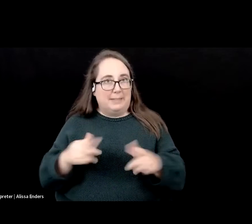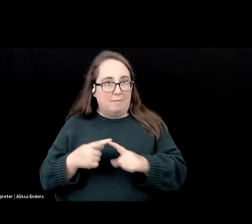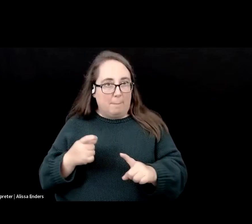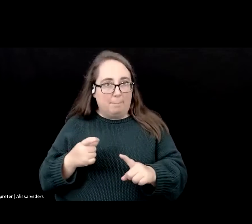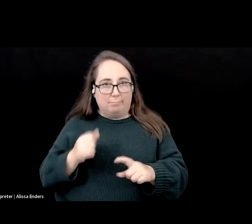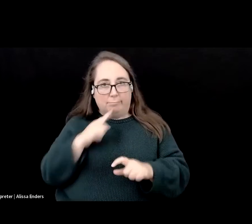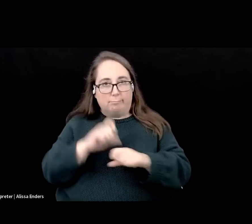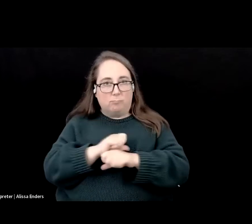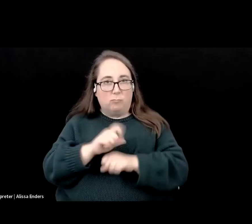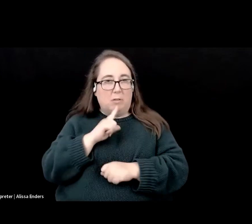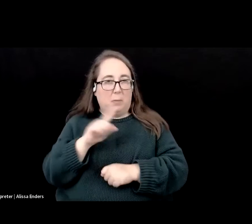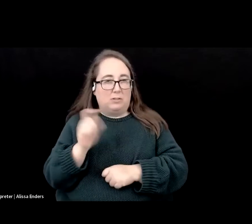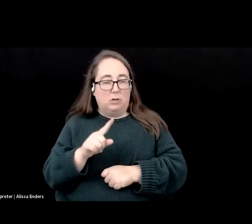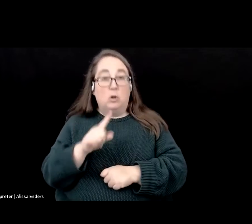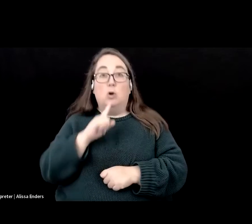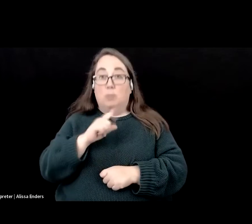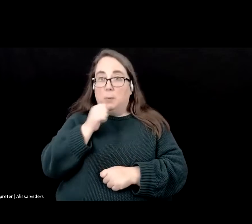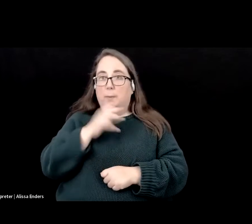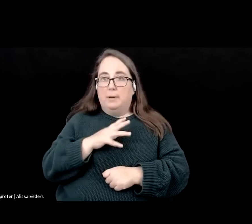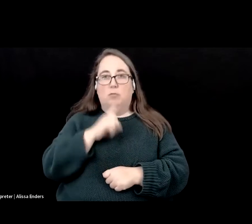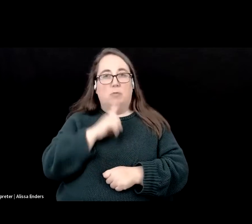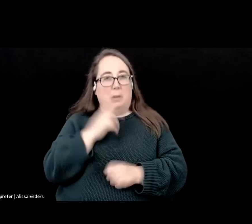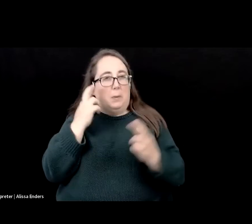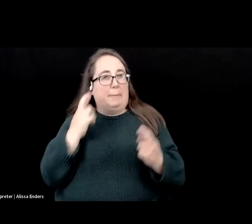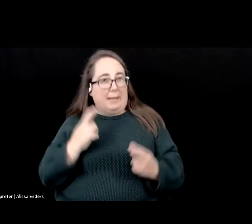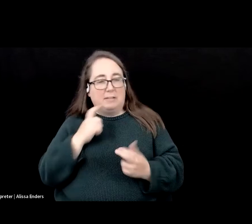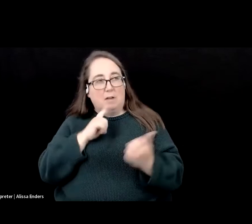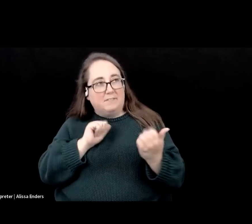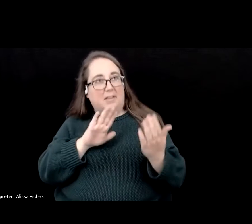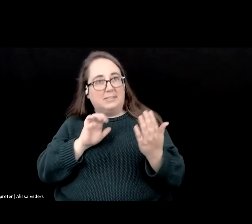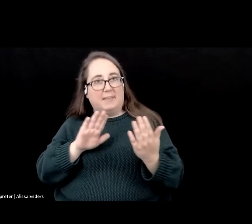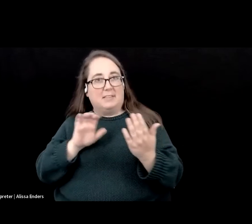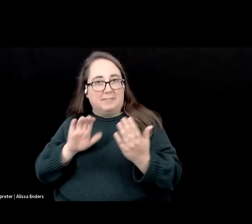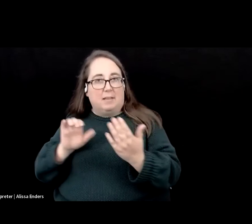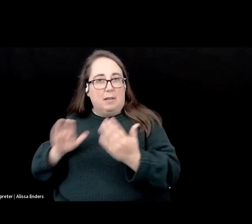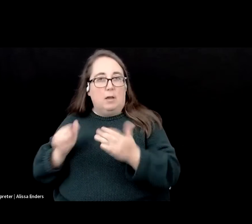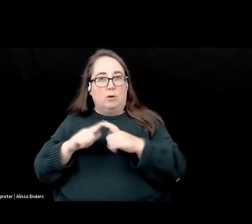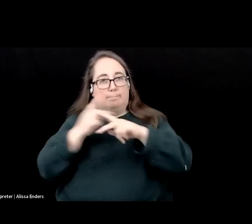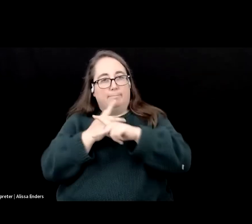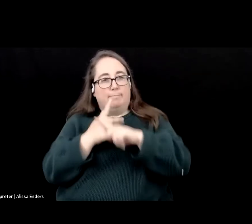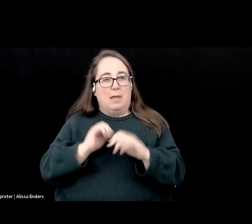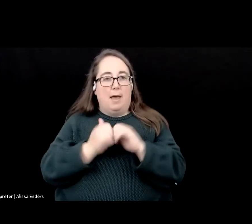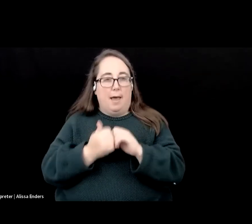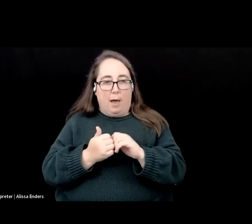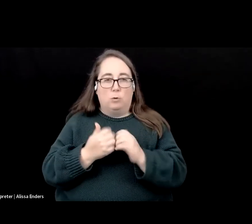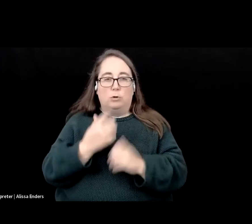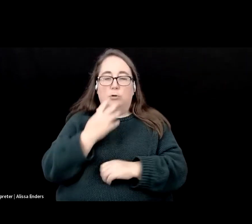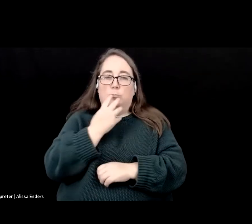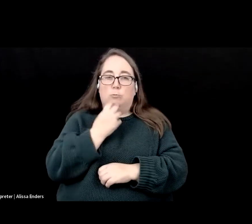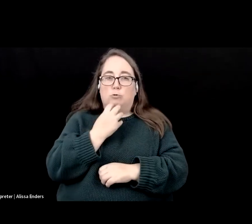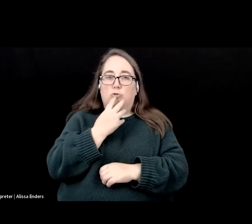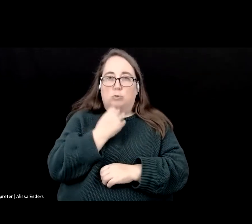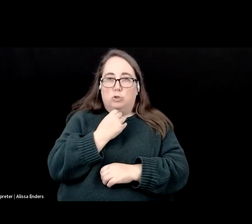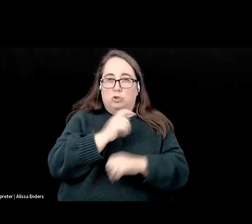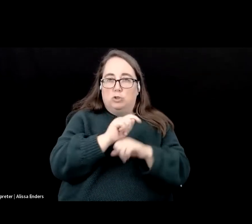questions that real women and real rabbis have faced in trying to negotiate how classical Jewish teachings on the issue should be applied